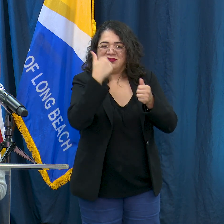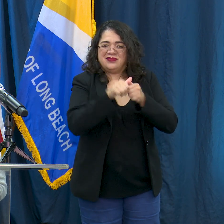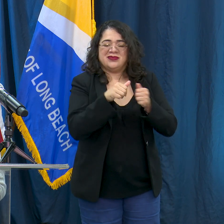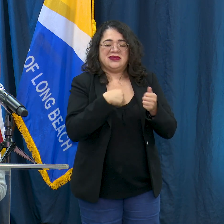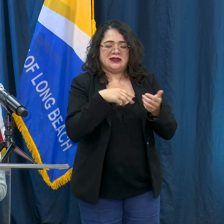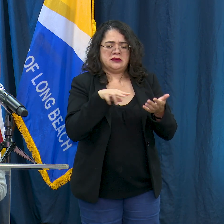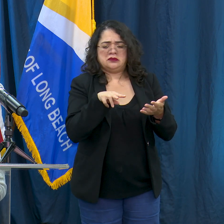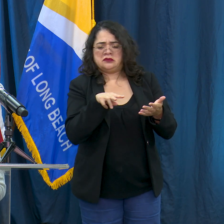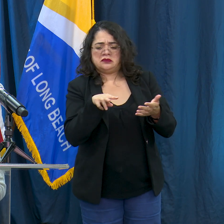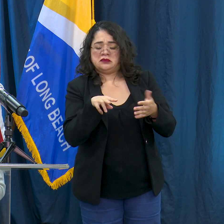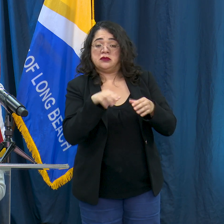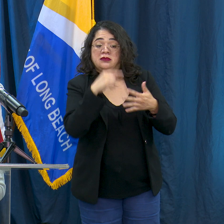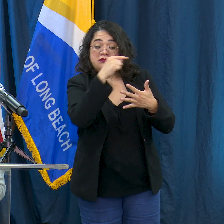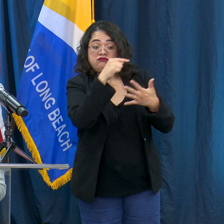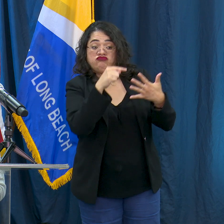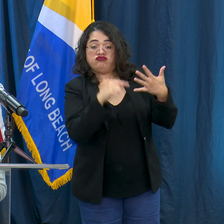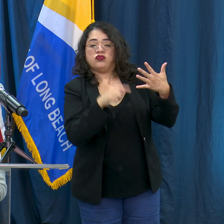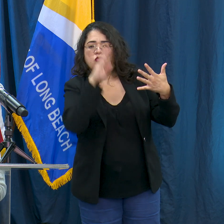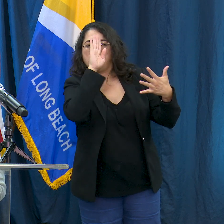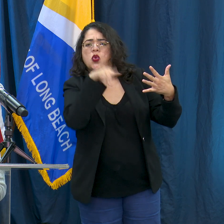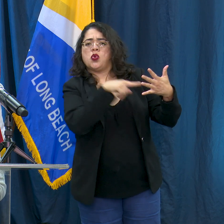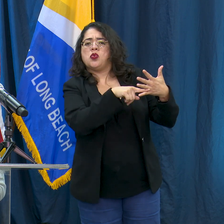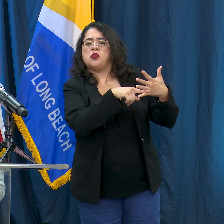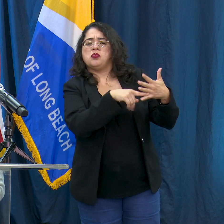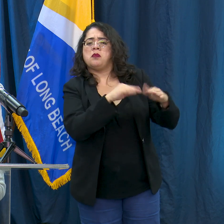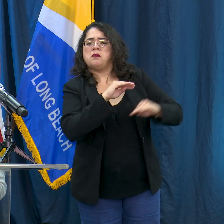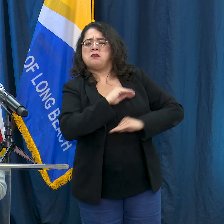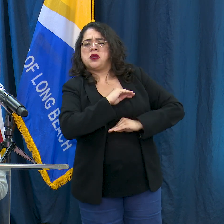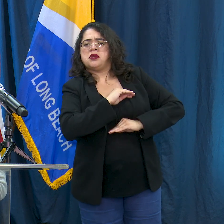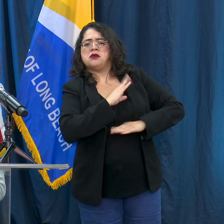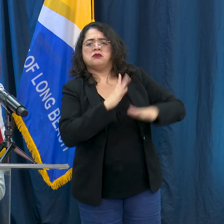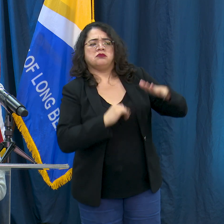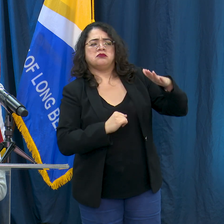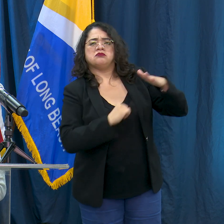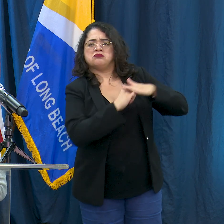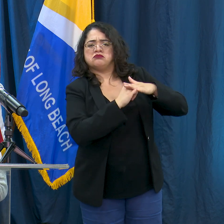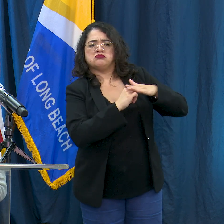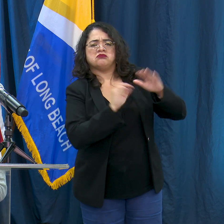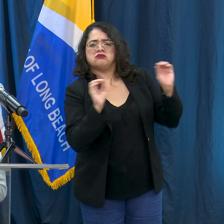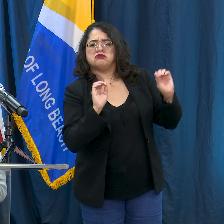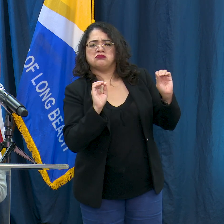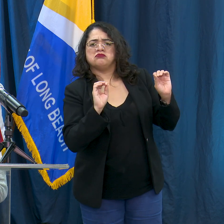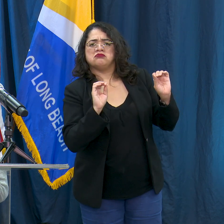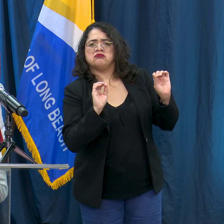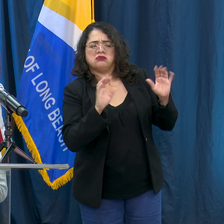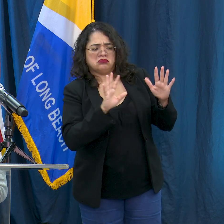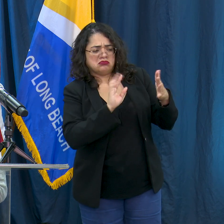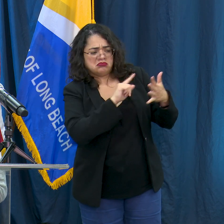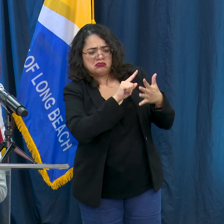we were under all of those conditions. So we were doing well compared to all those conditions, and we continue to track on that.